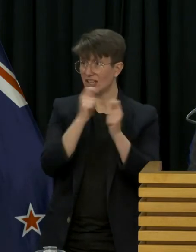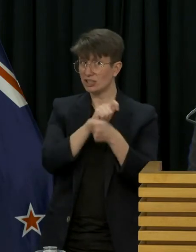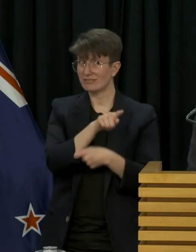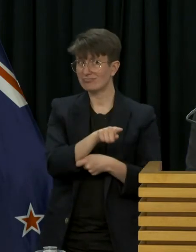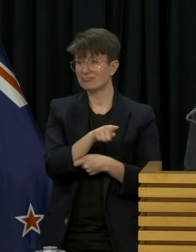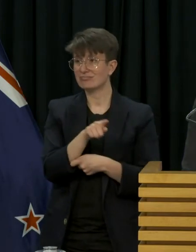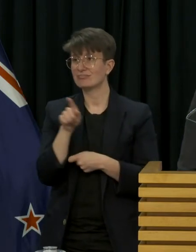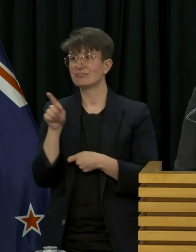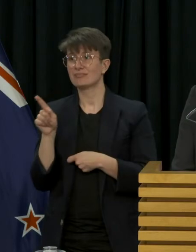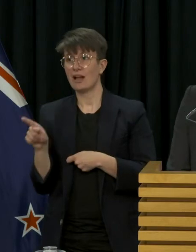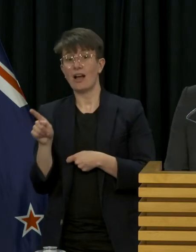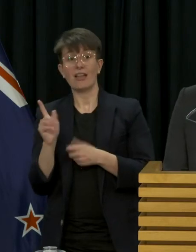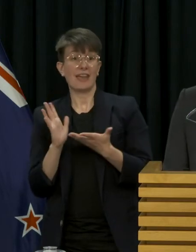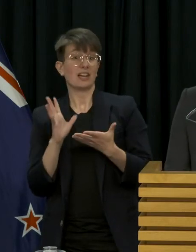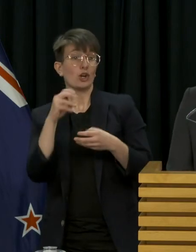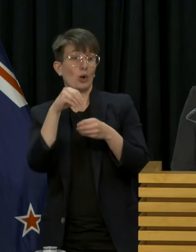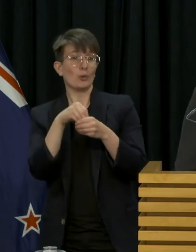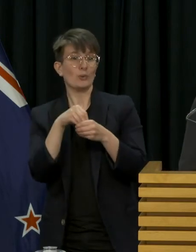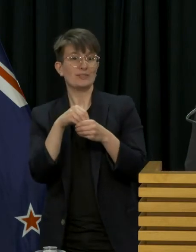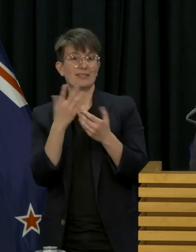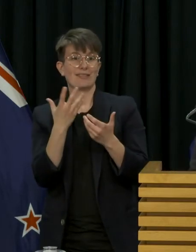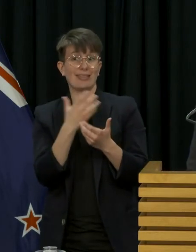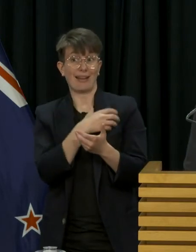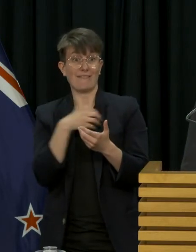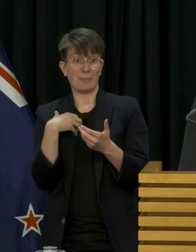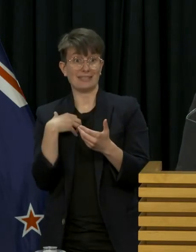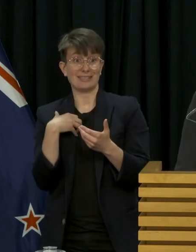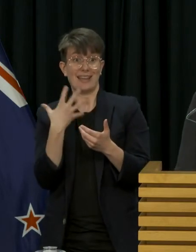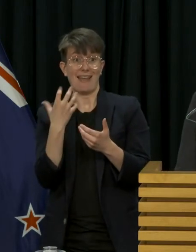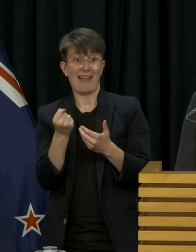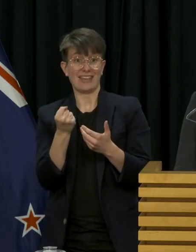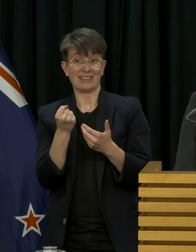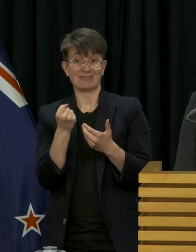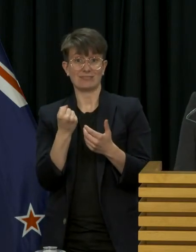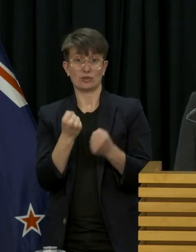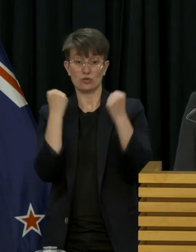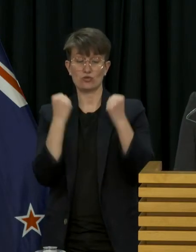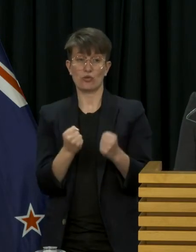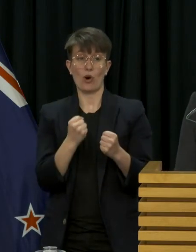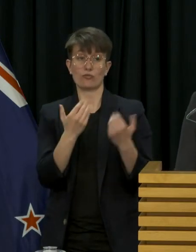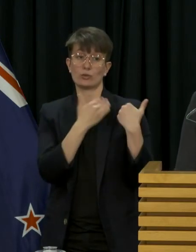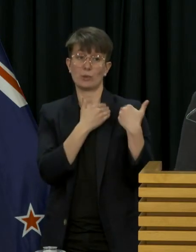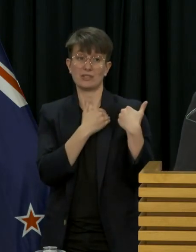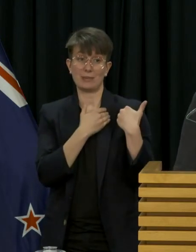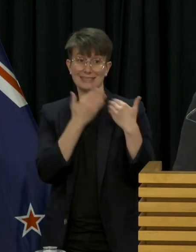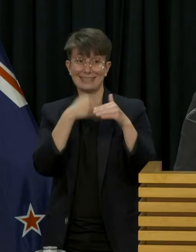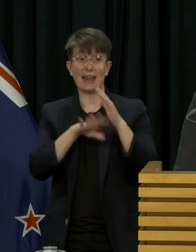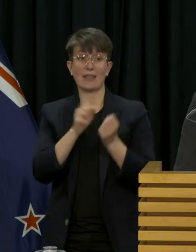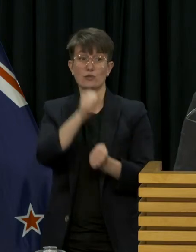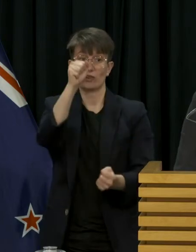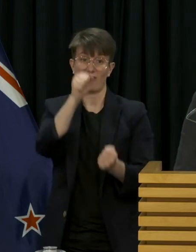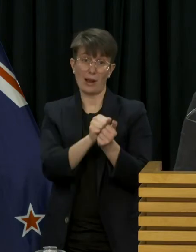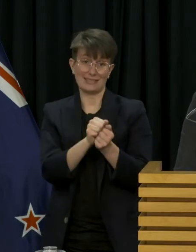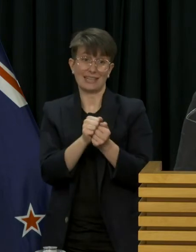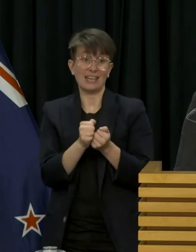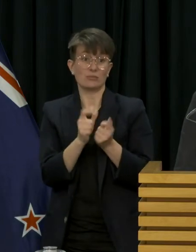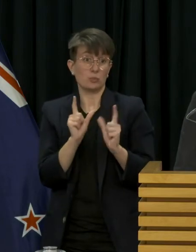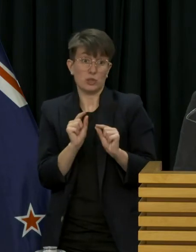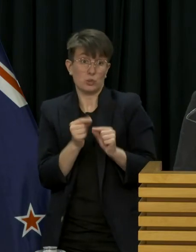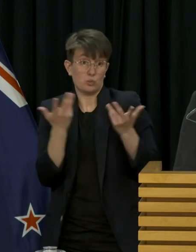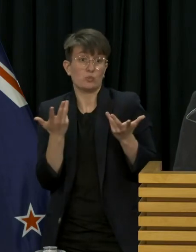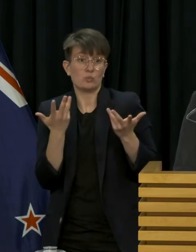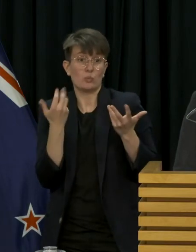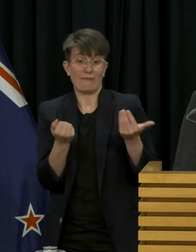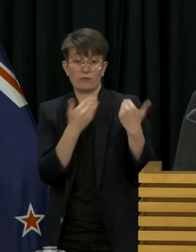having significant responsibilities under the Treaty of Waitangi, which we do. Last question, who is it? On this, on the issue